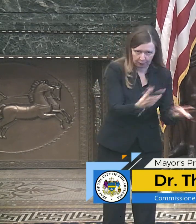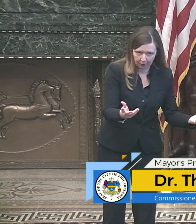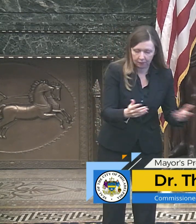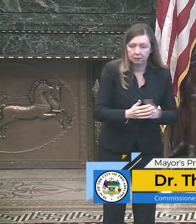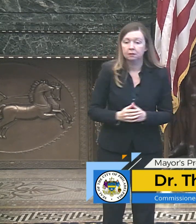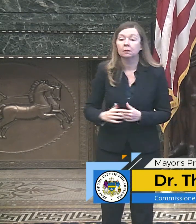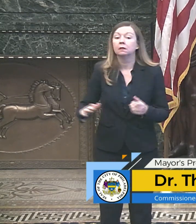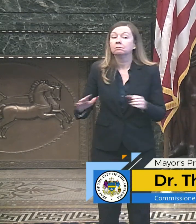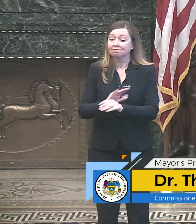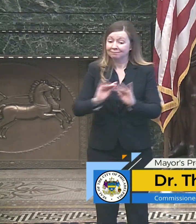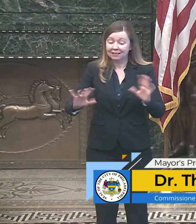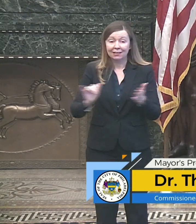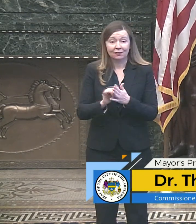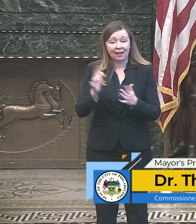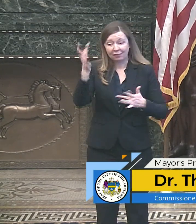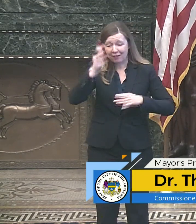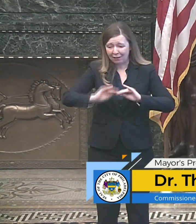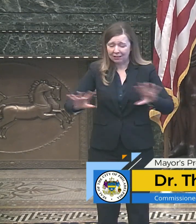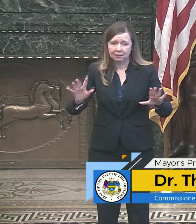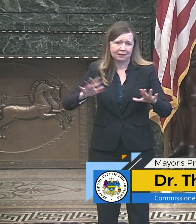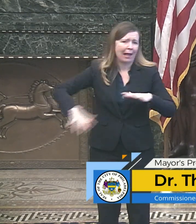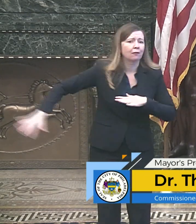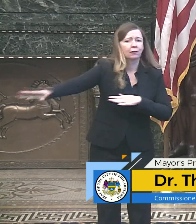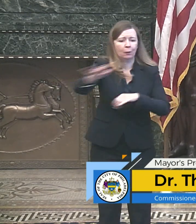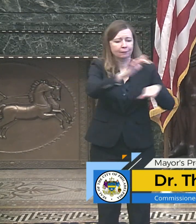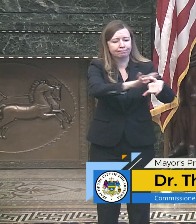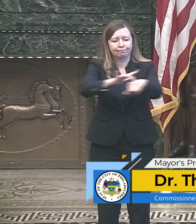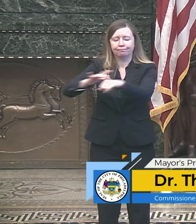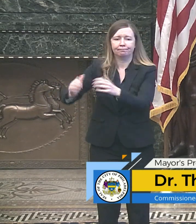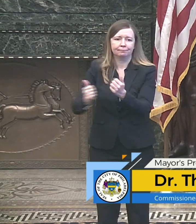it's entirely clear that this virus is everywhere in the city.